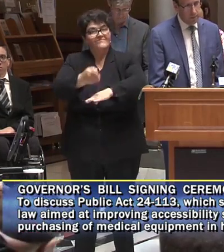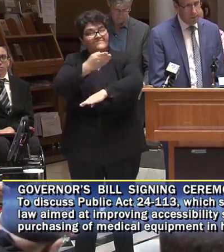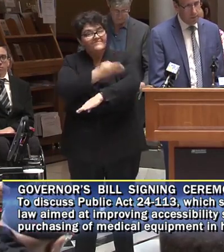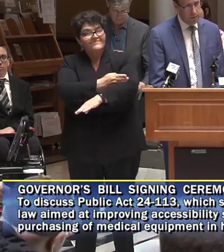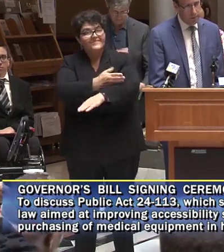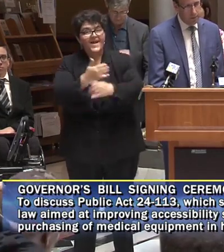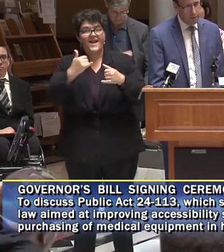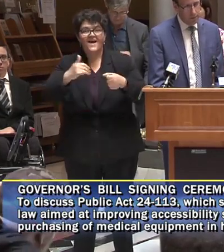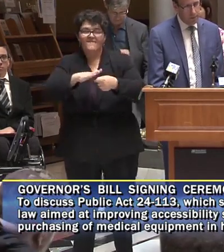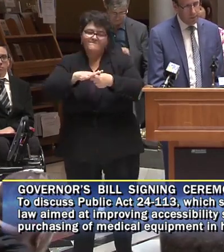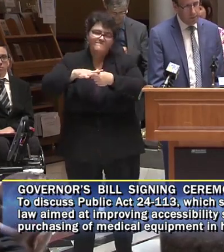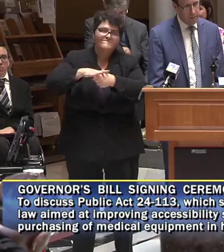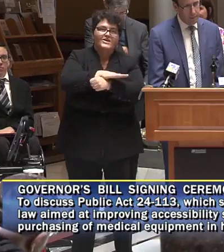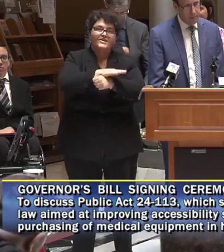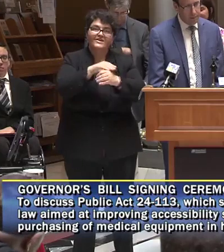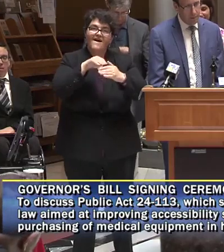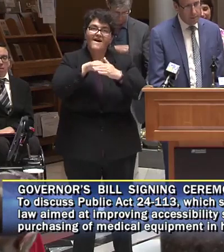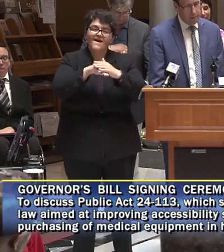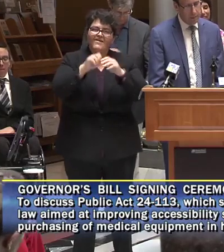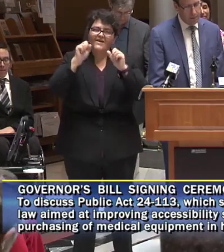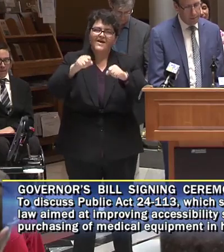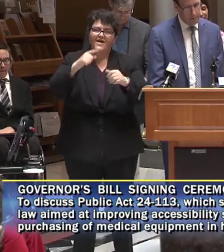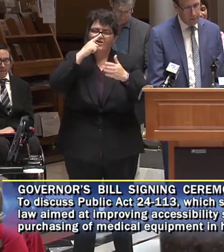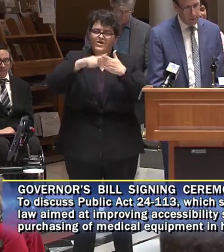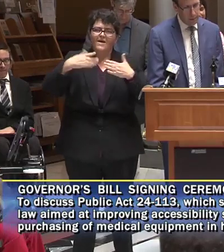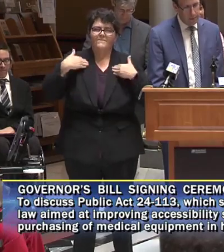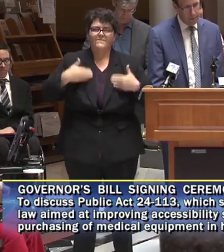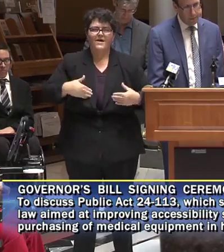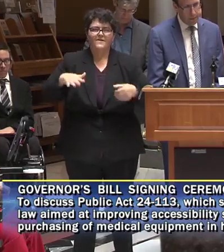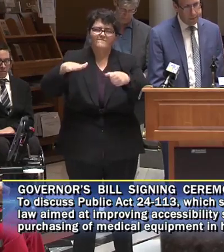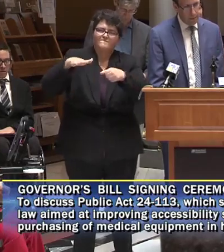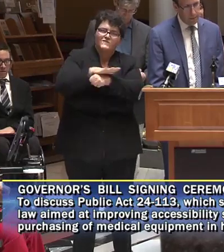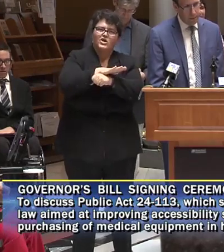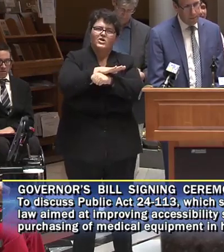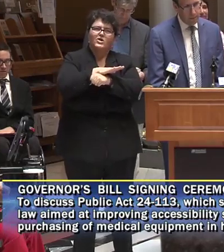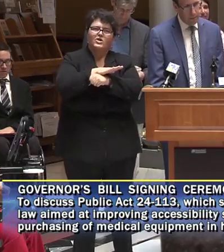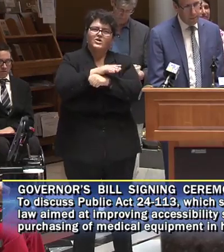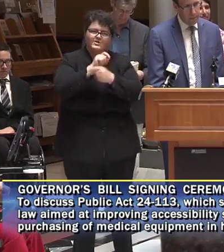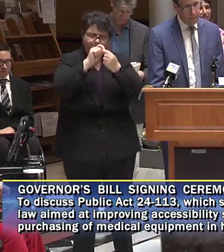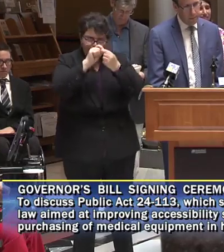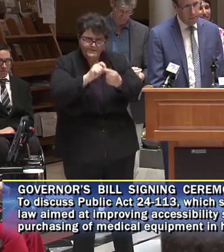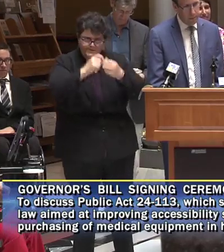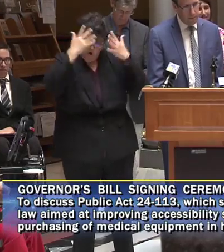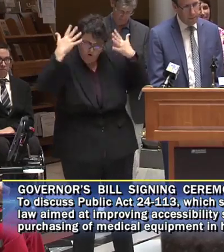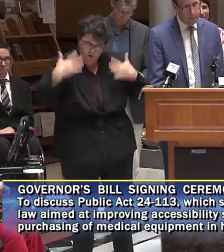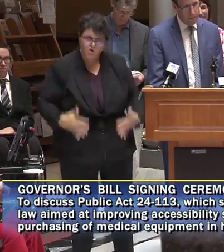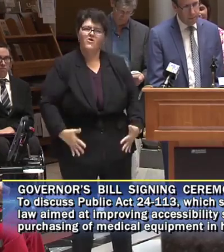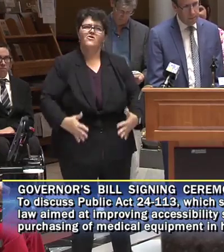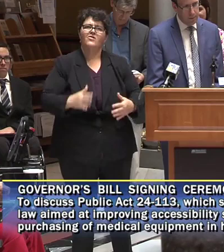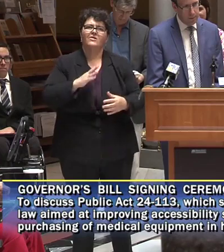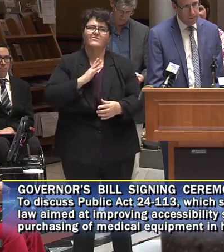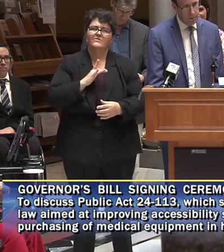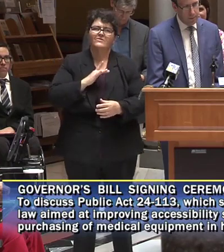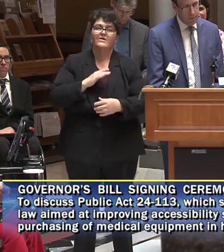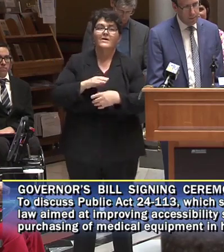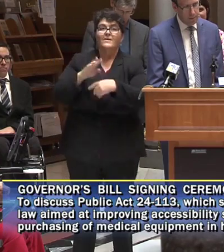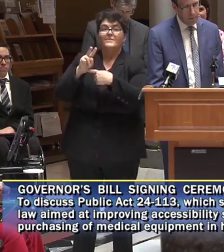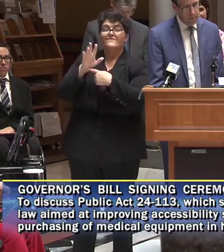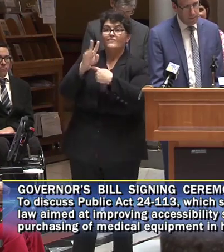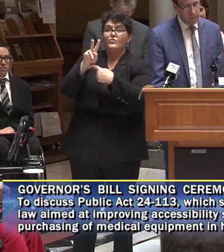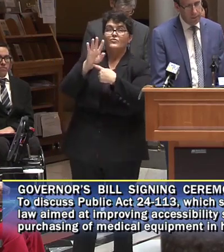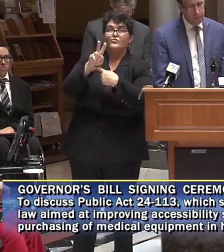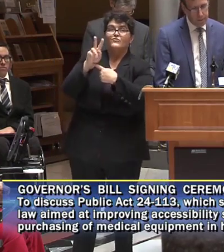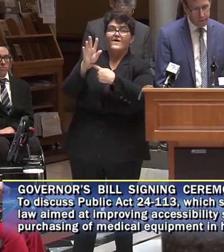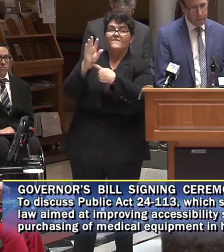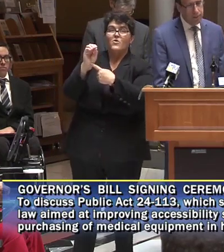part of doctors and patients alike. With HB 5200, people with disabilities will also soon be able to